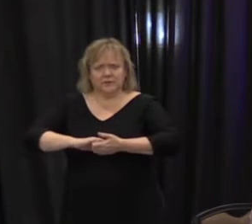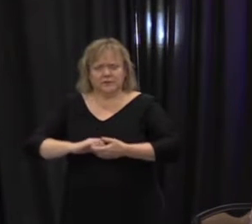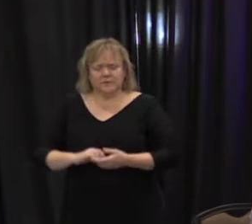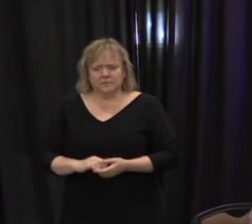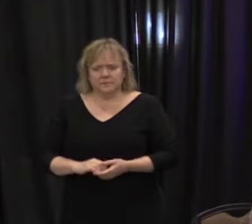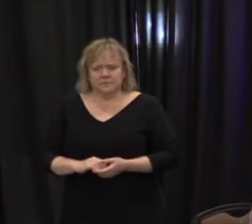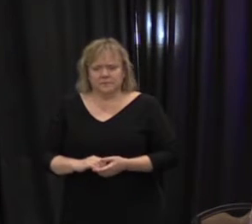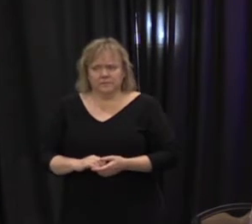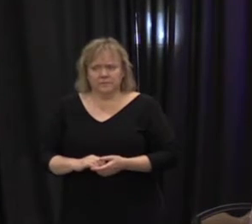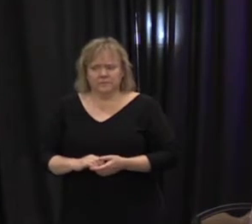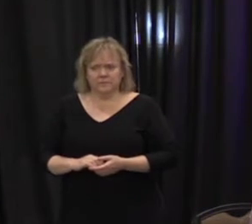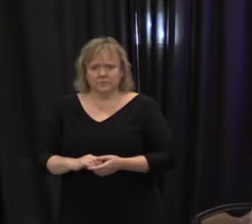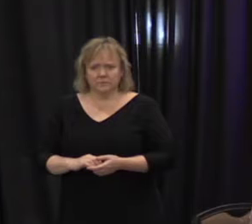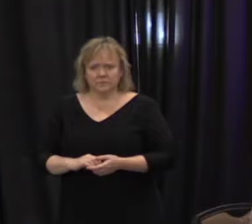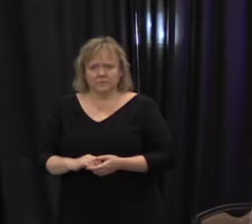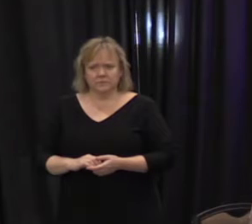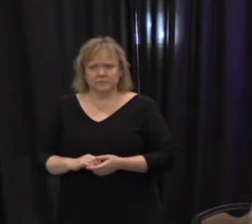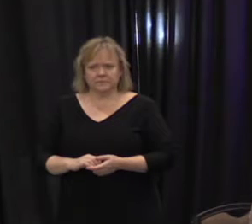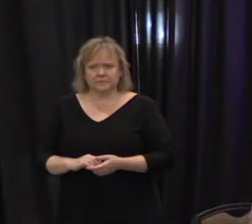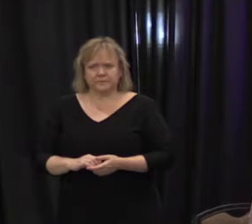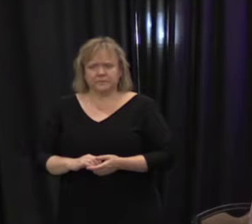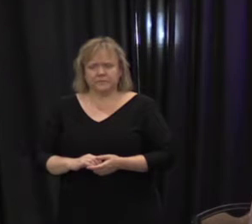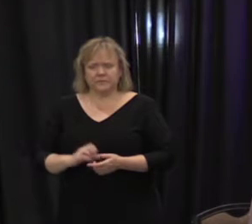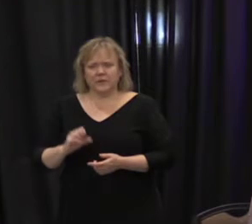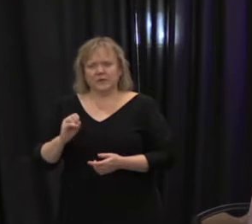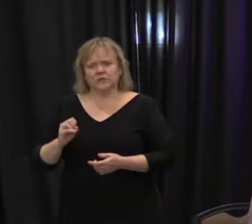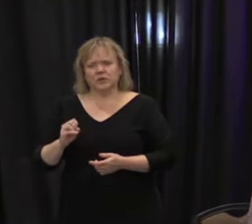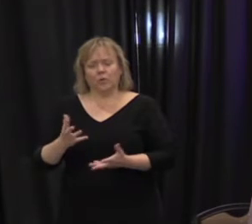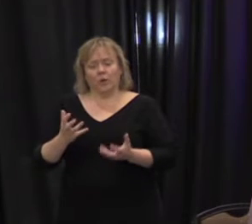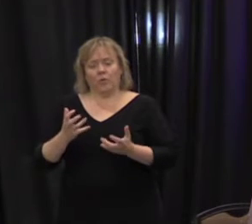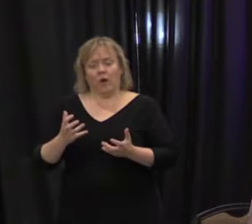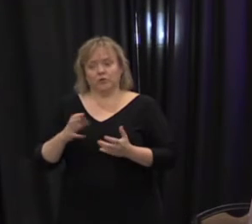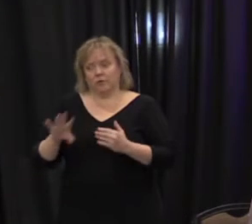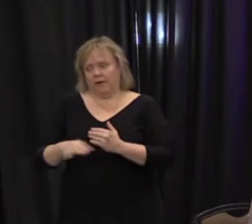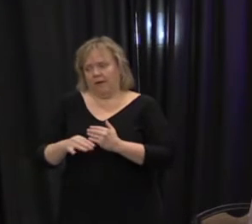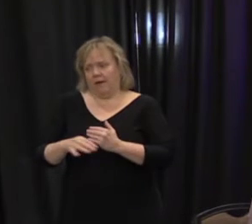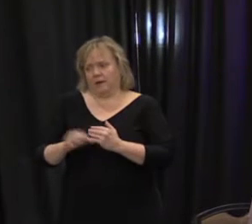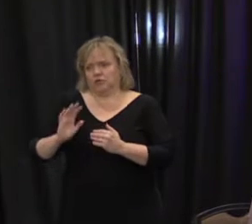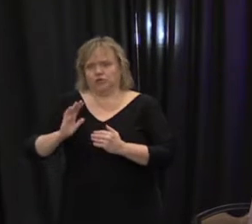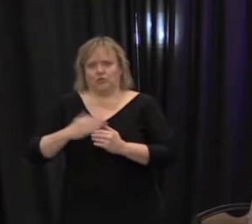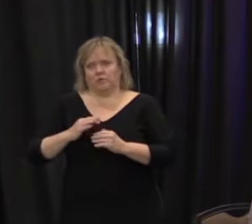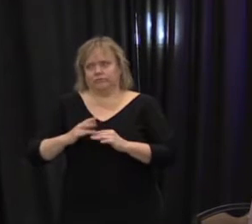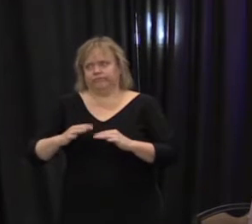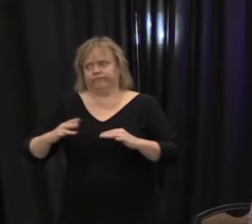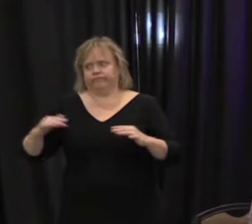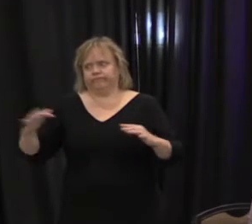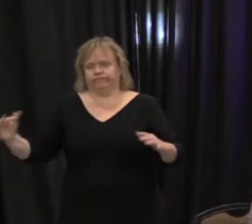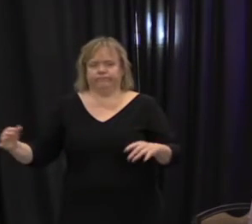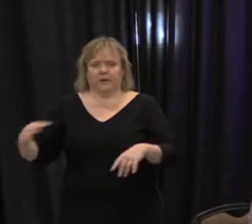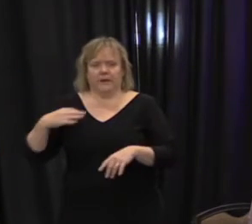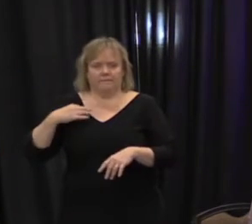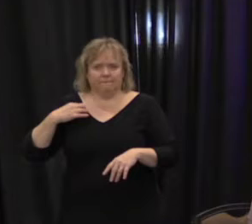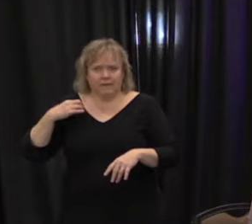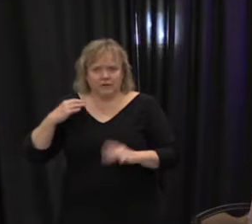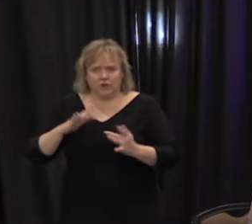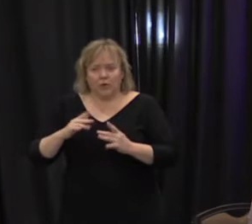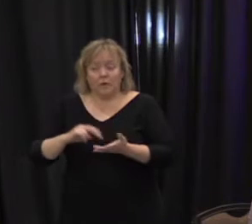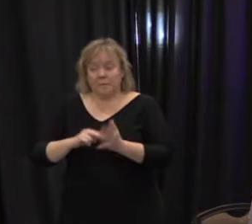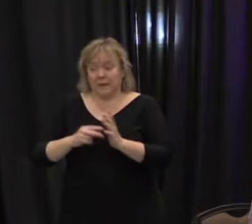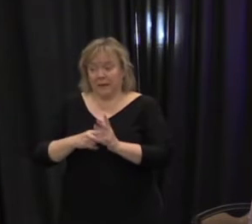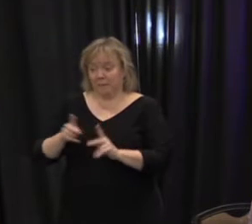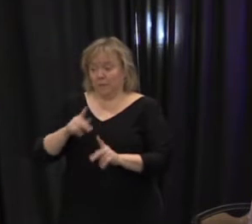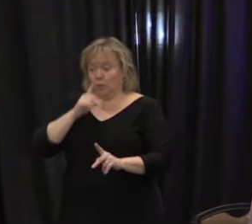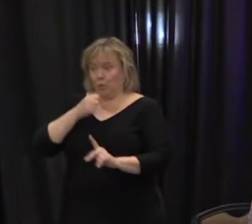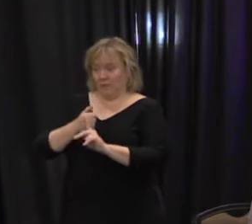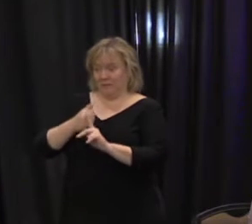as we're wanting to like expand our practical support volunteer network, which is the folks, you know, on the ground who are able to